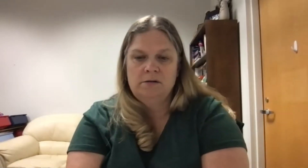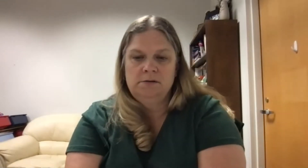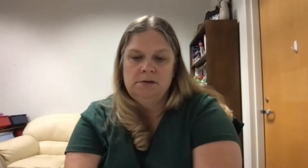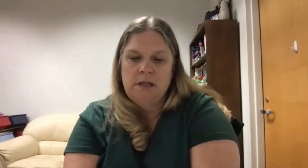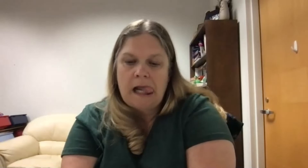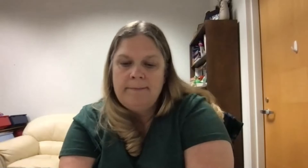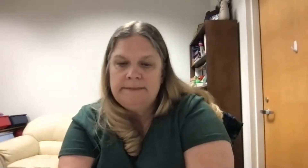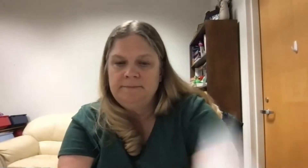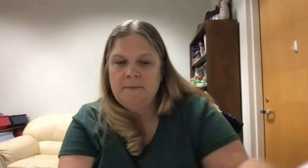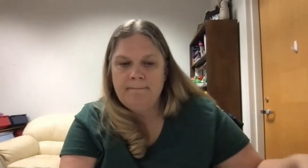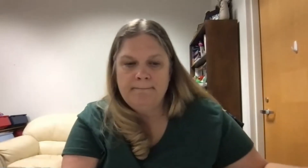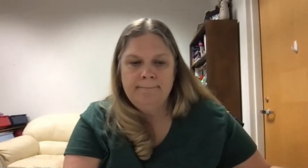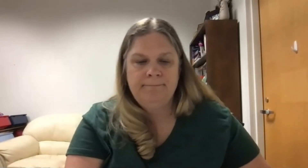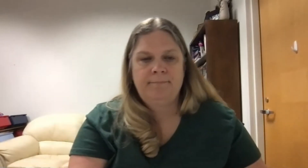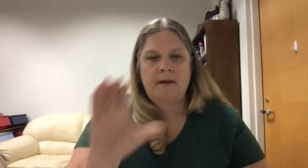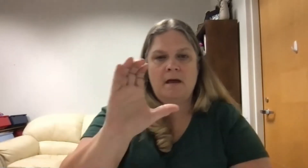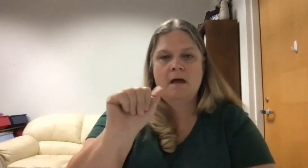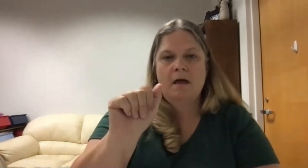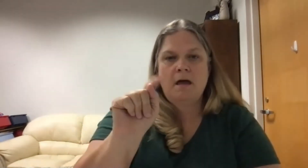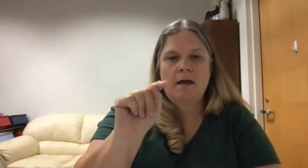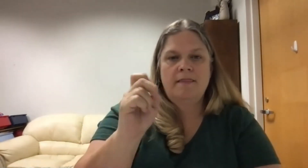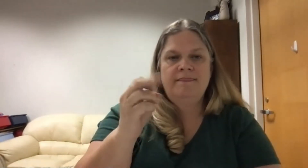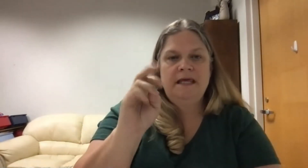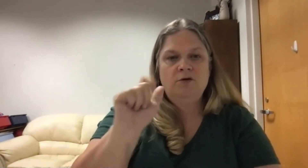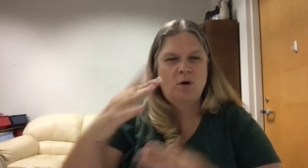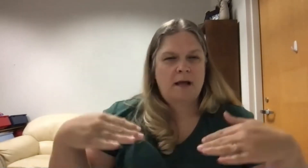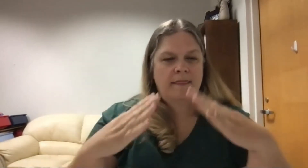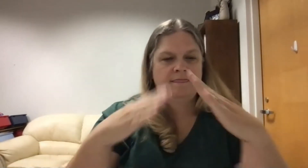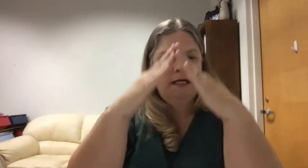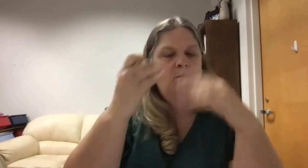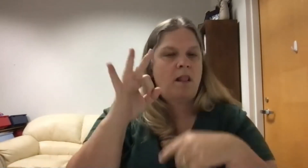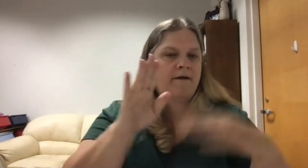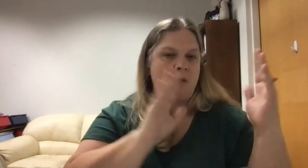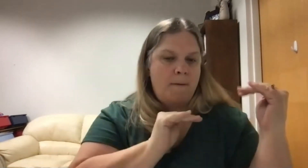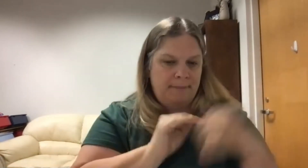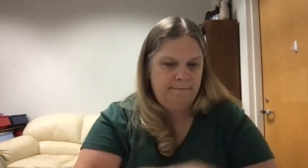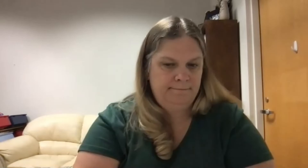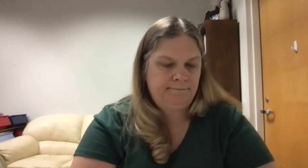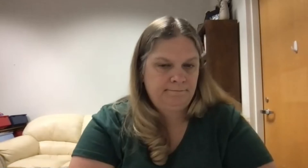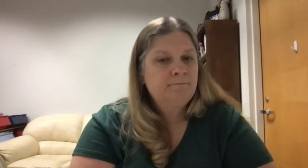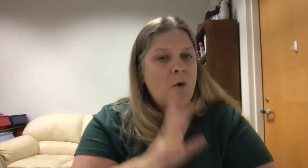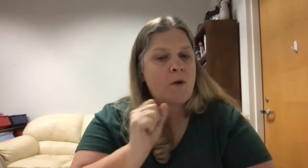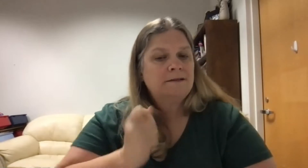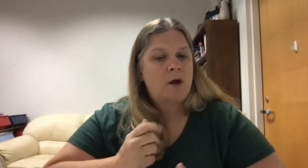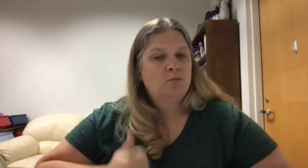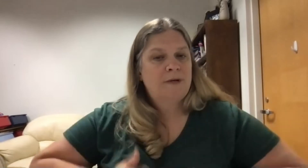a place called, let me get this right, the Cathedral of